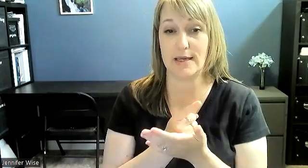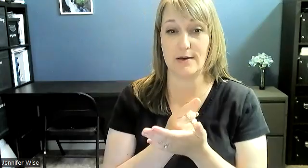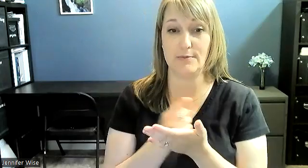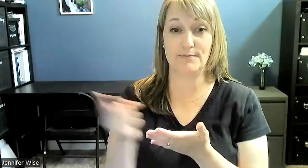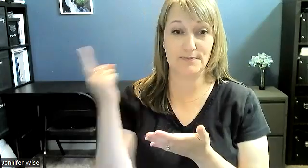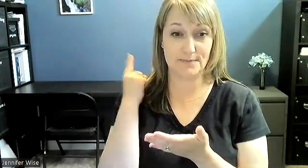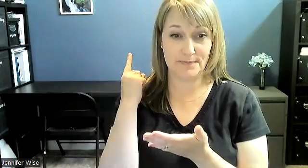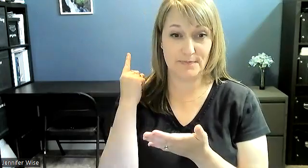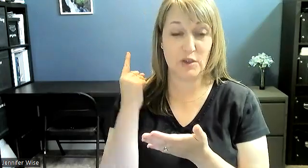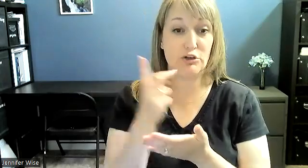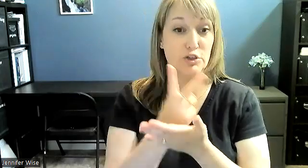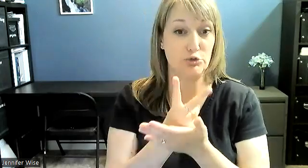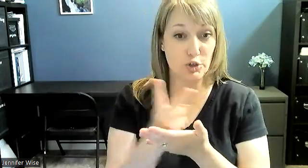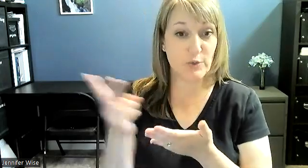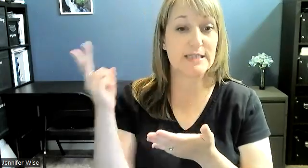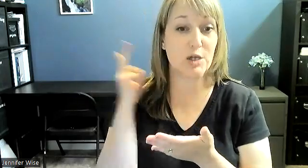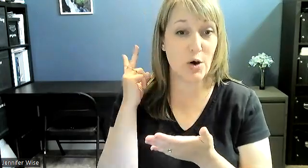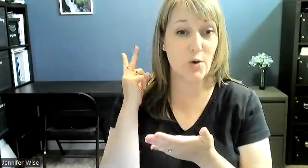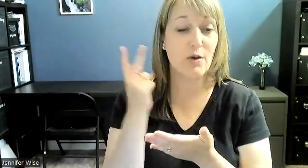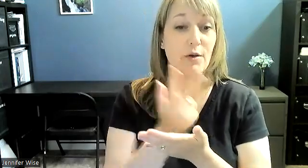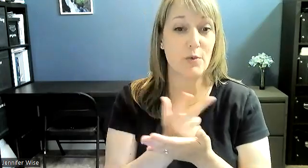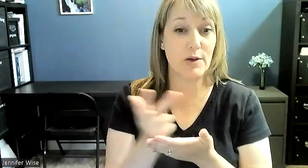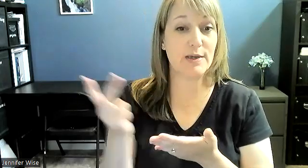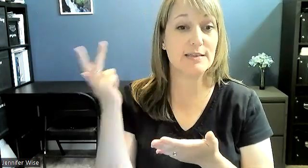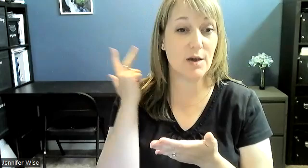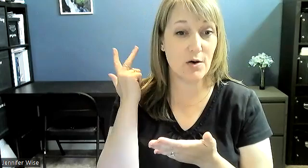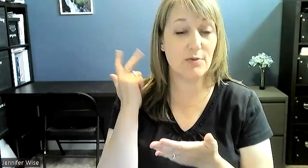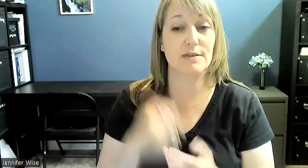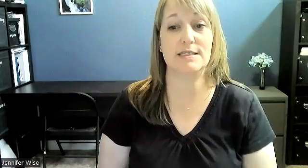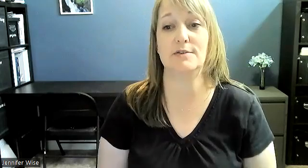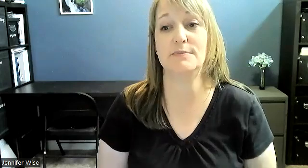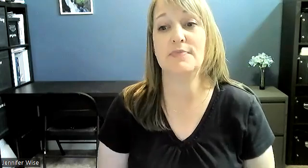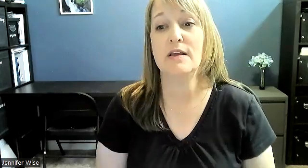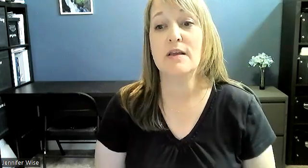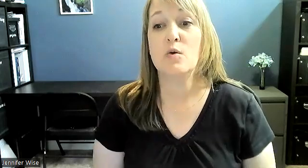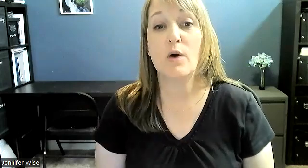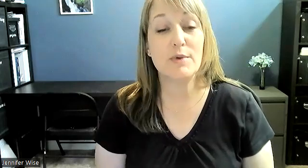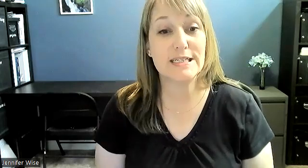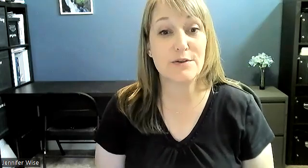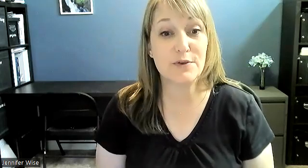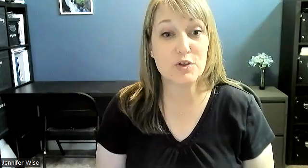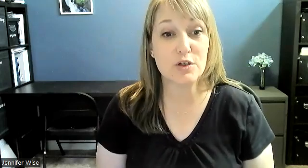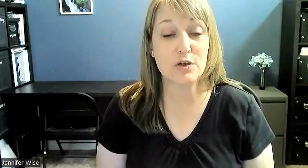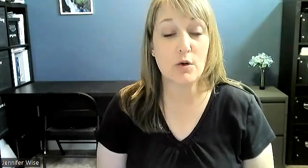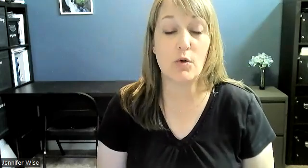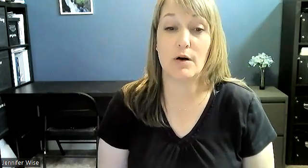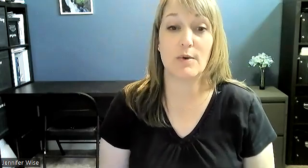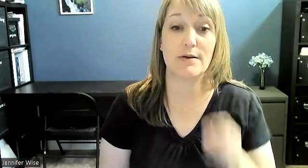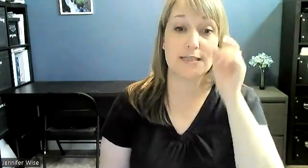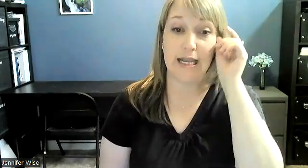ago. You can do 2 weeks ago, 3 weeks ago, etc. 1 week into the future, or we say in